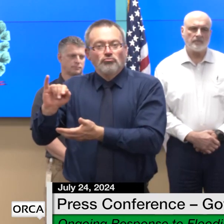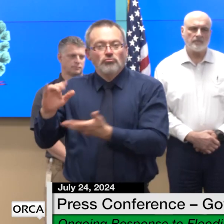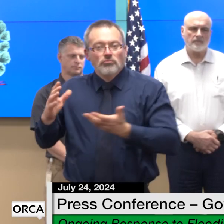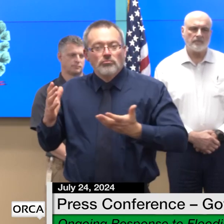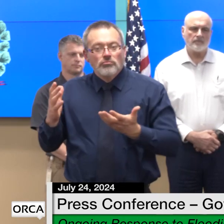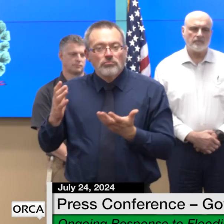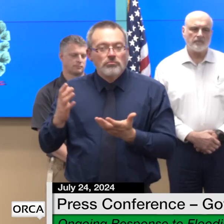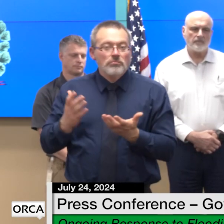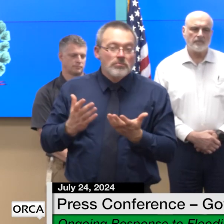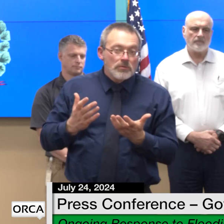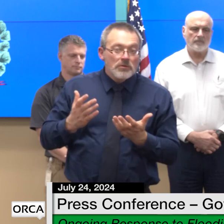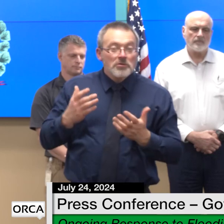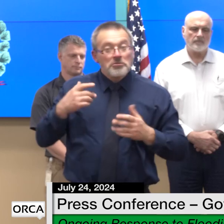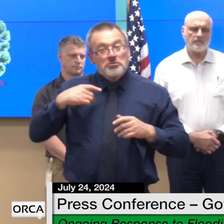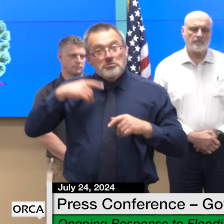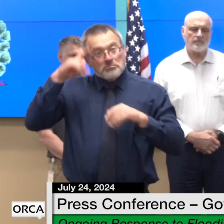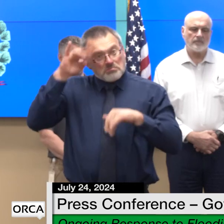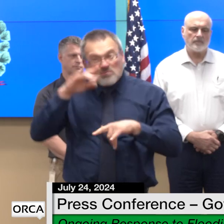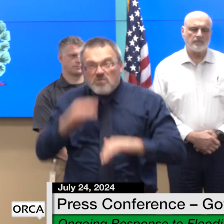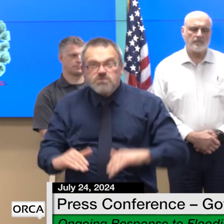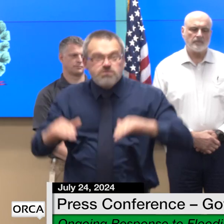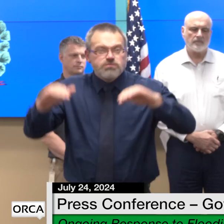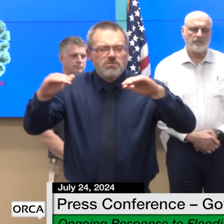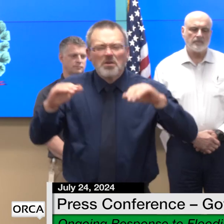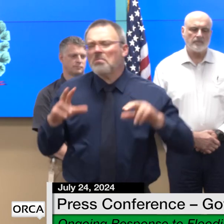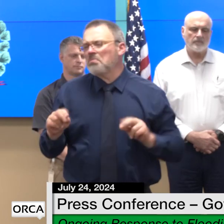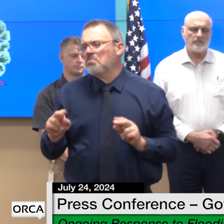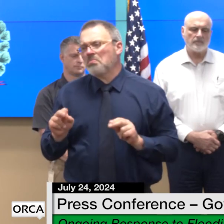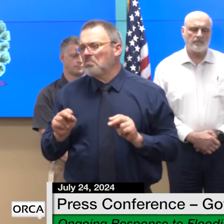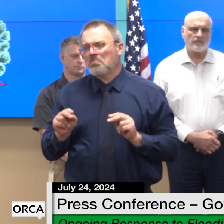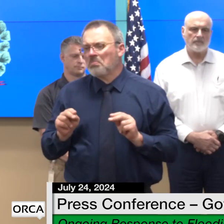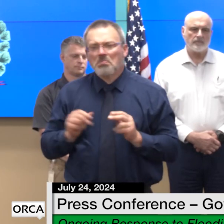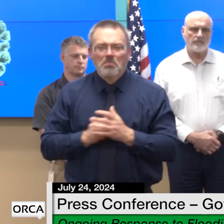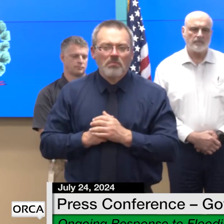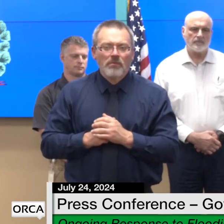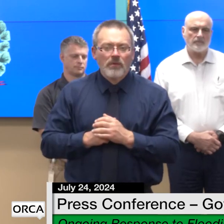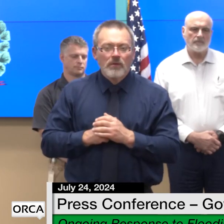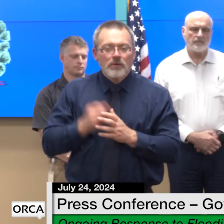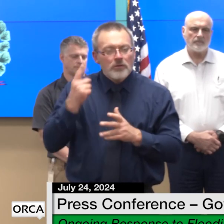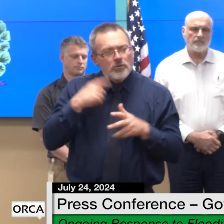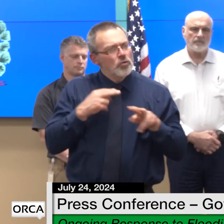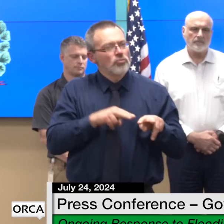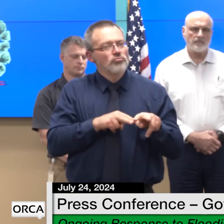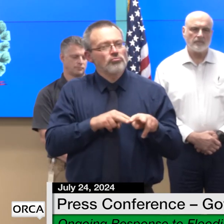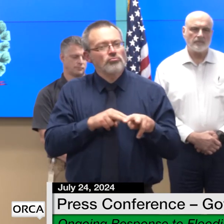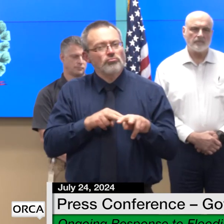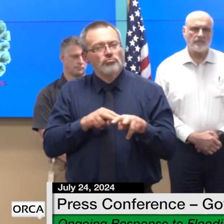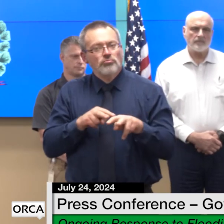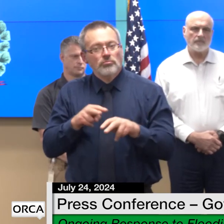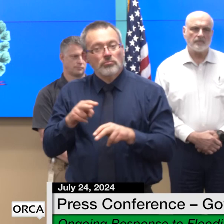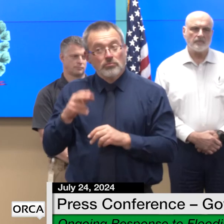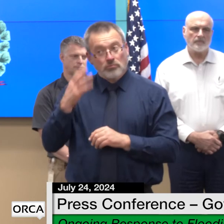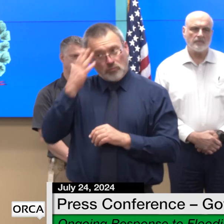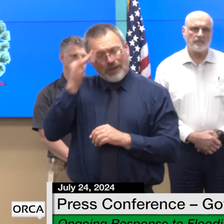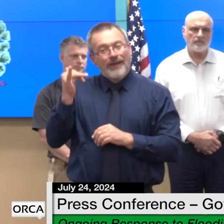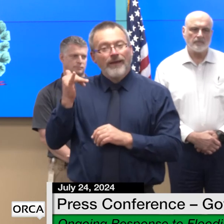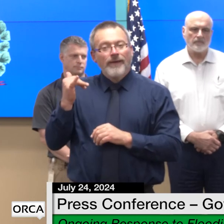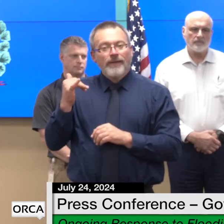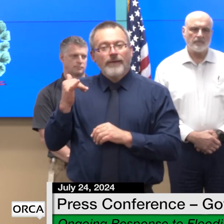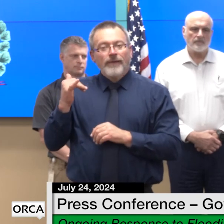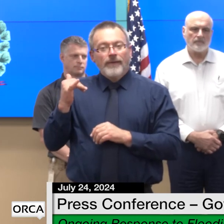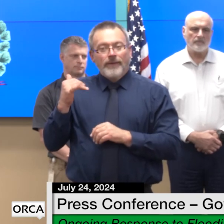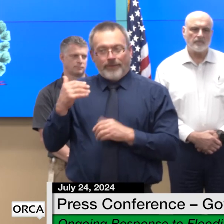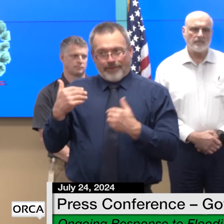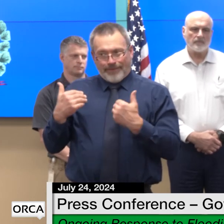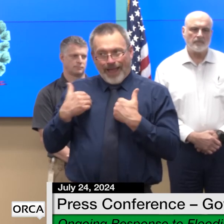anticipate any flooding concerns, but folks should remain watchful and understand that flash flooding is